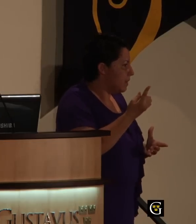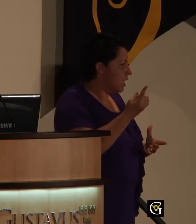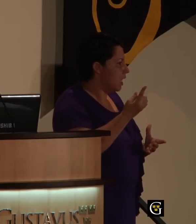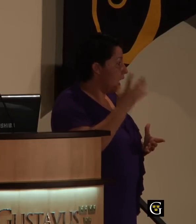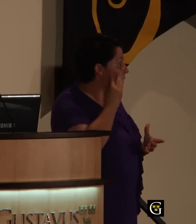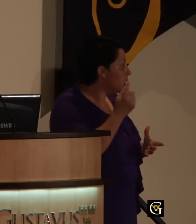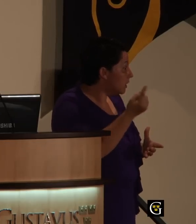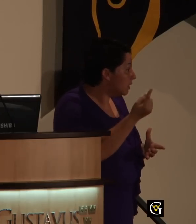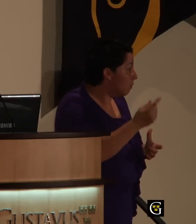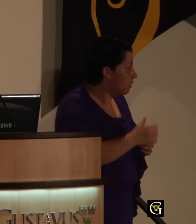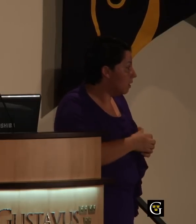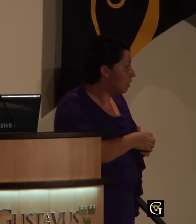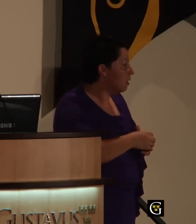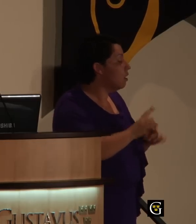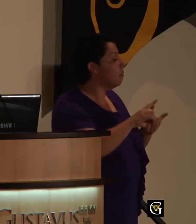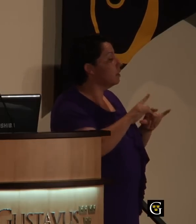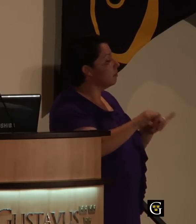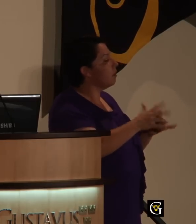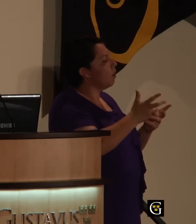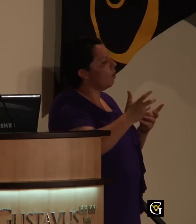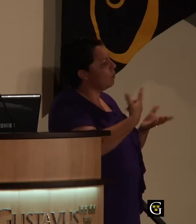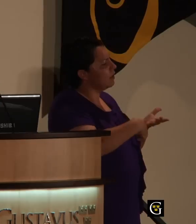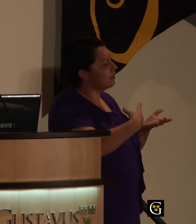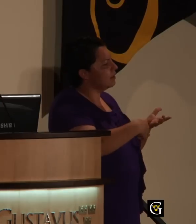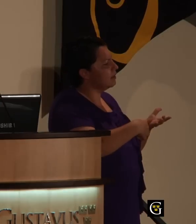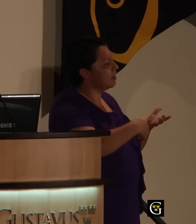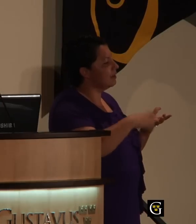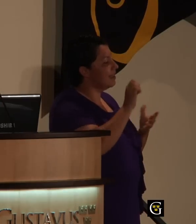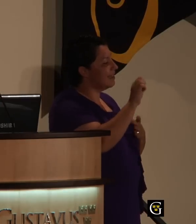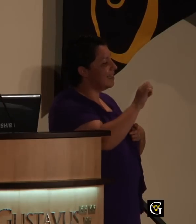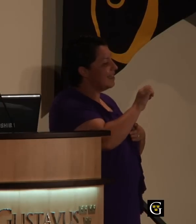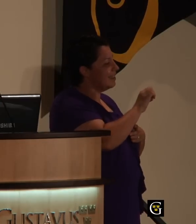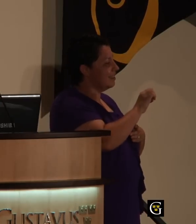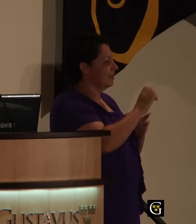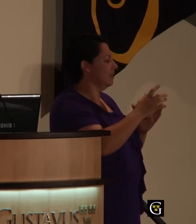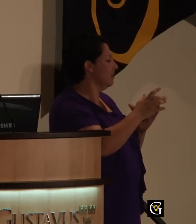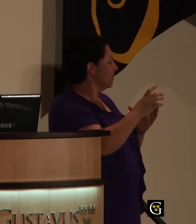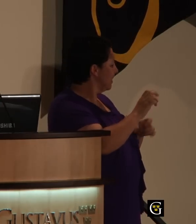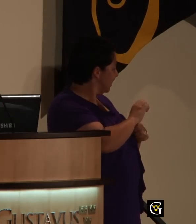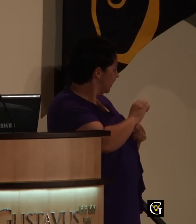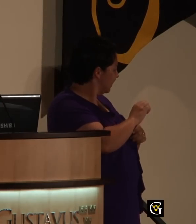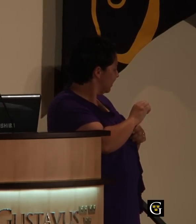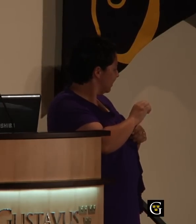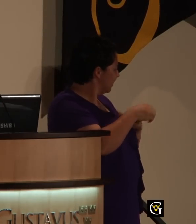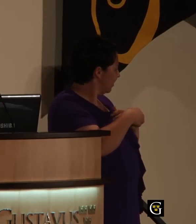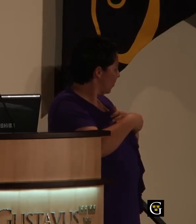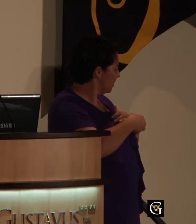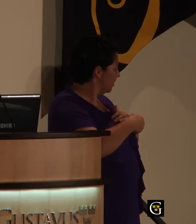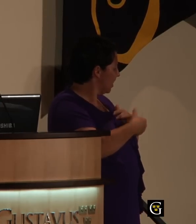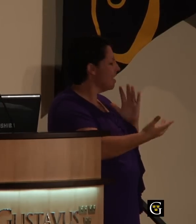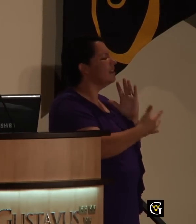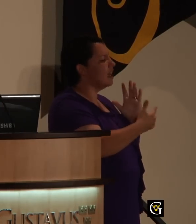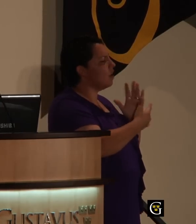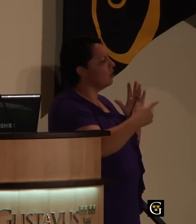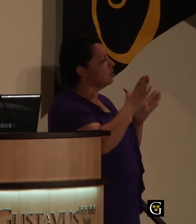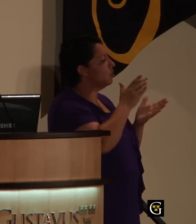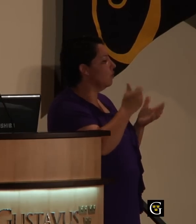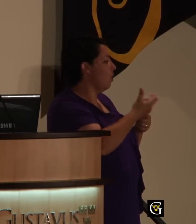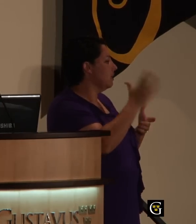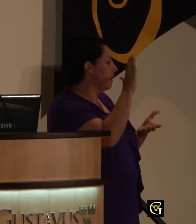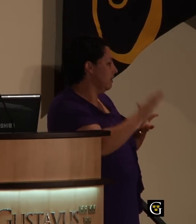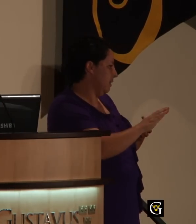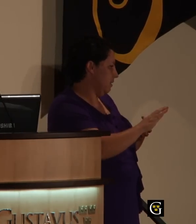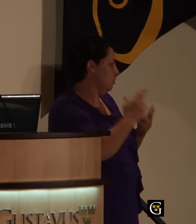address that deeper issue of, is technology dehumanizing us? if we are this addicted